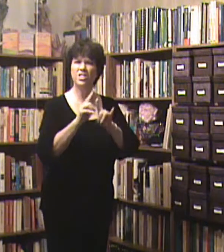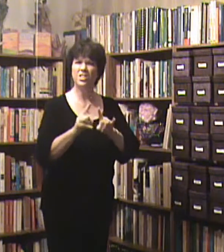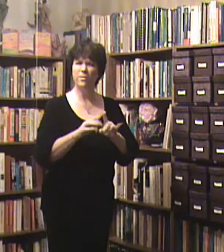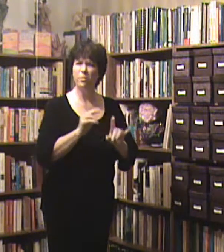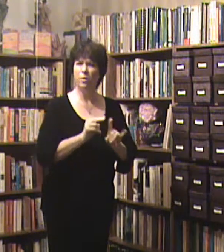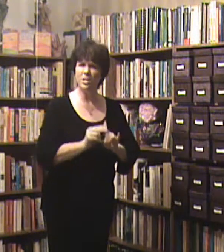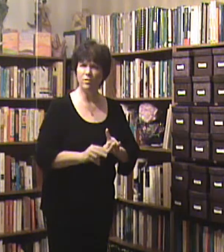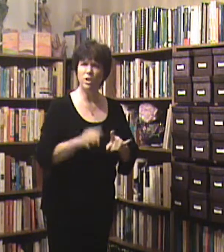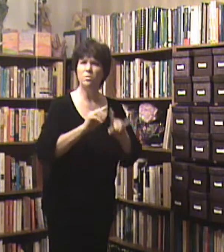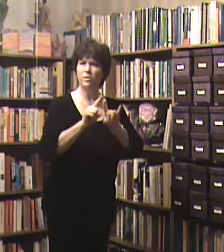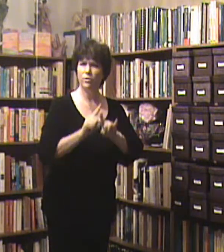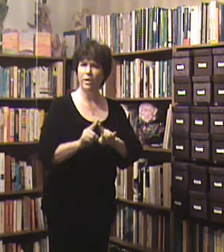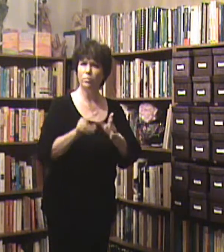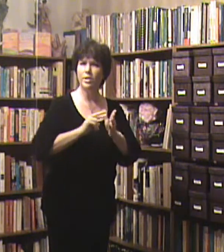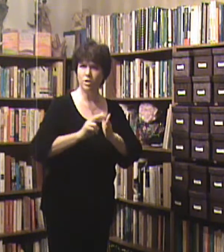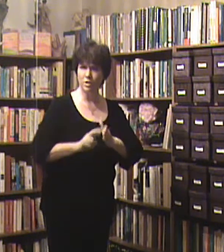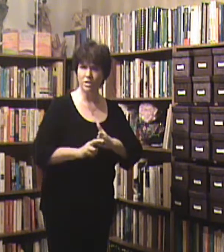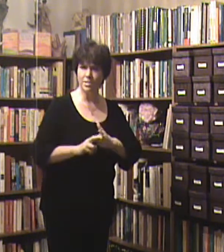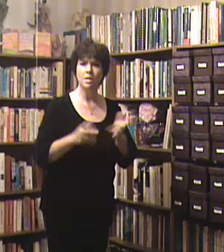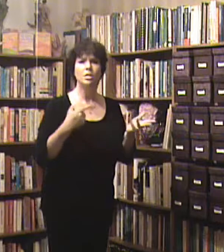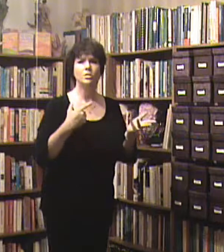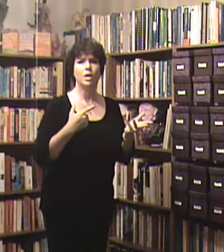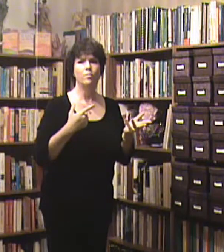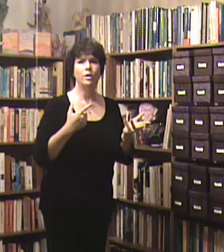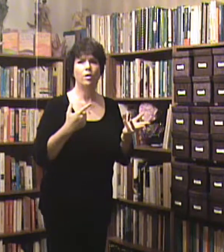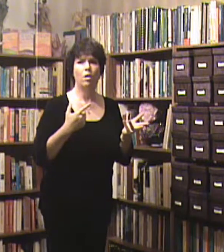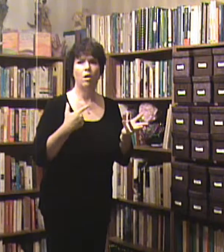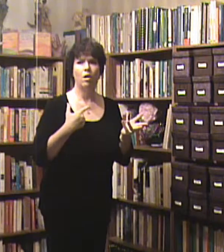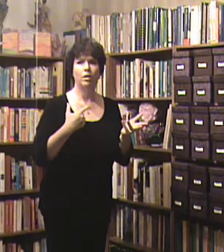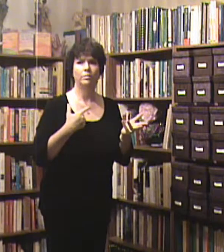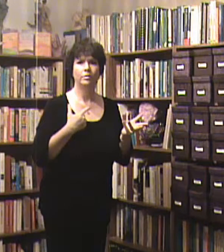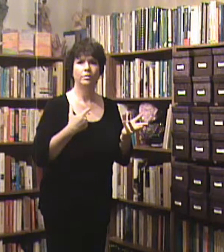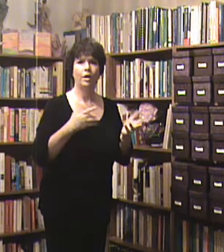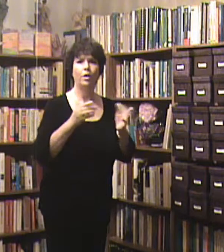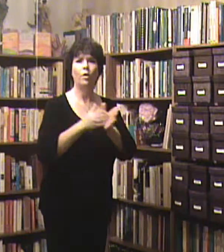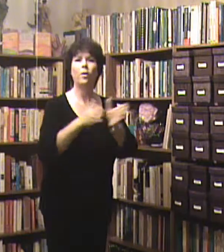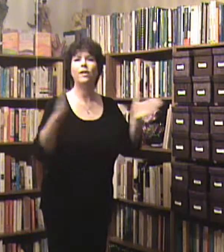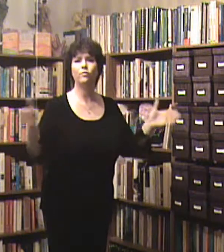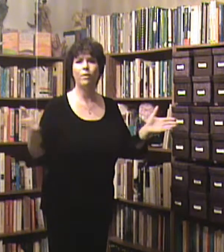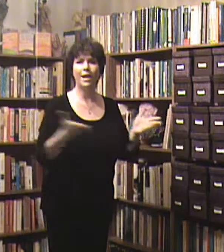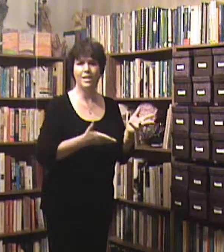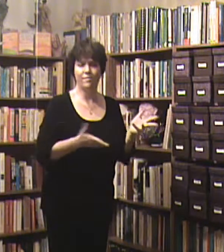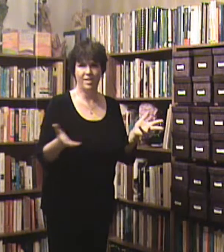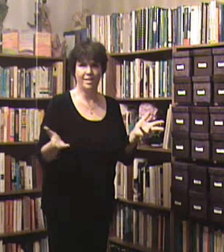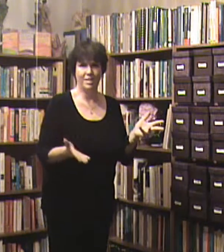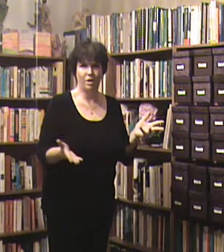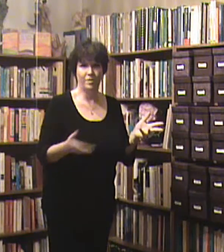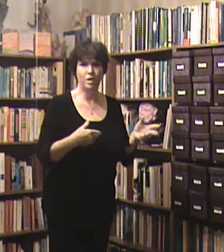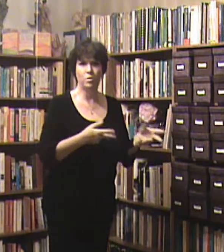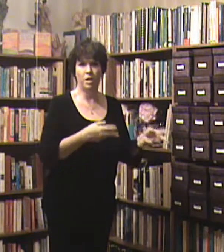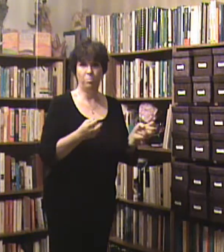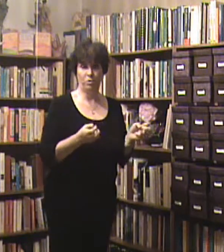just different points of view, different researches. So there are a wide variety of things here that you can pull